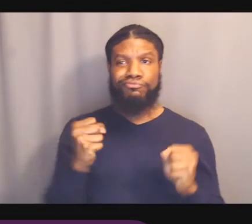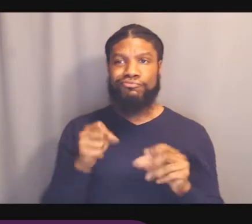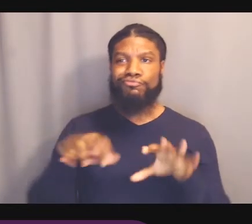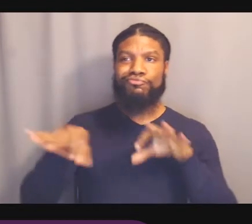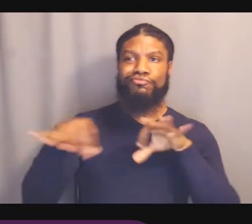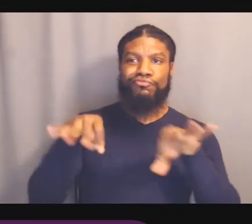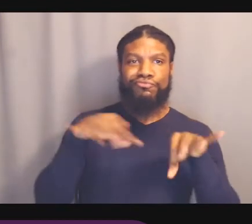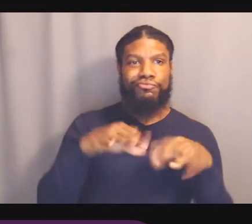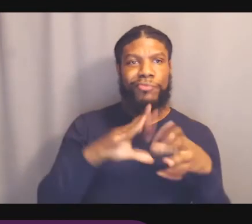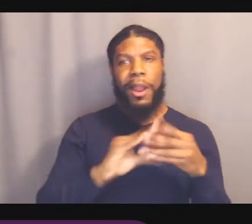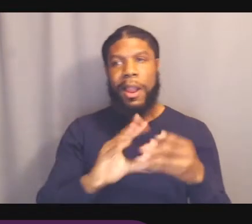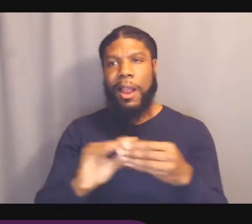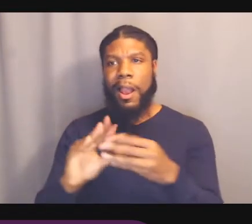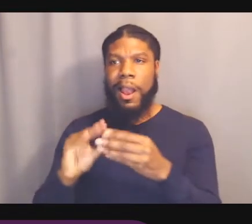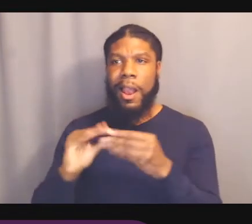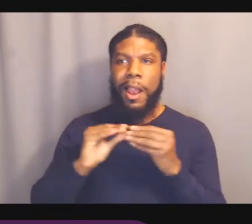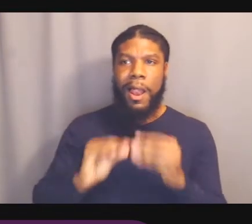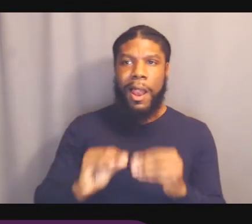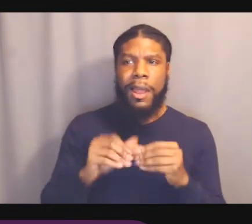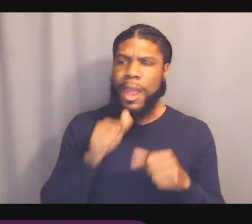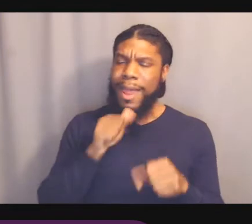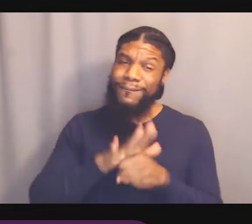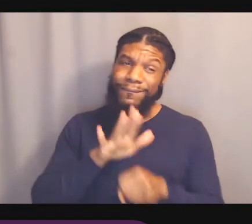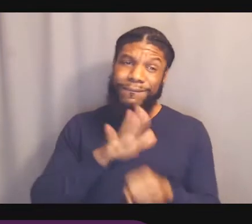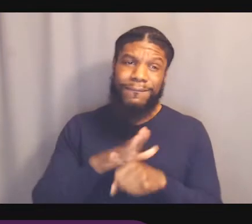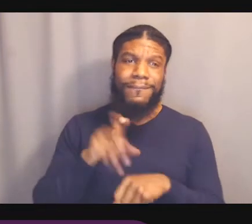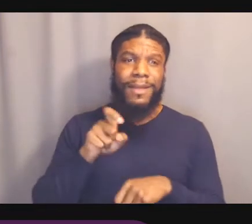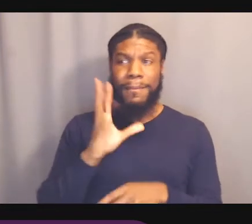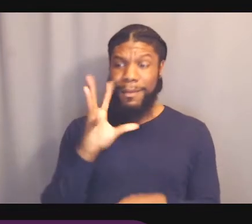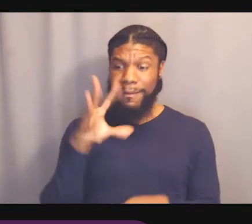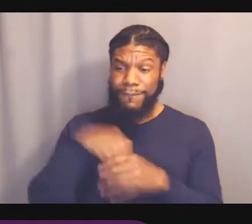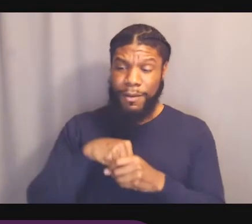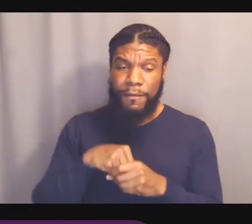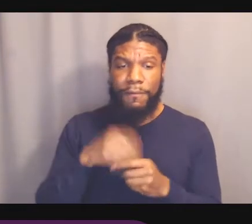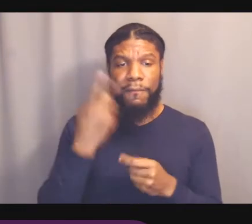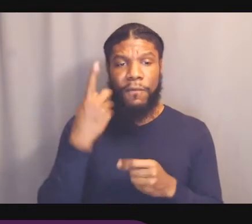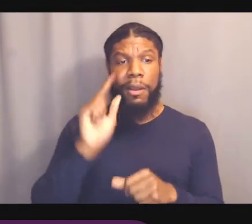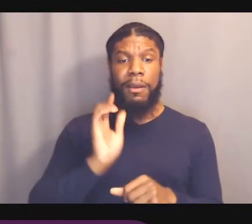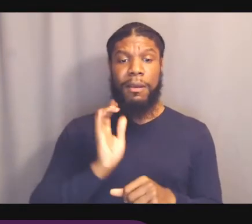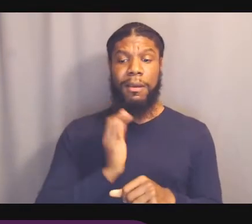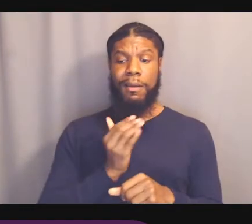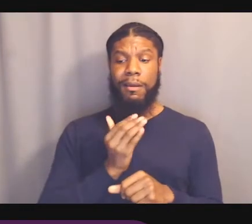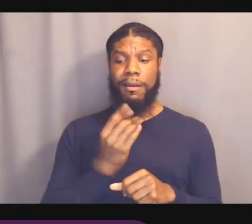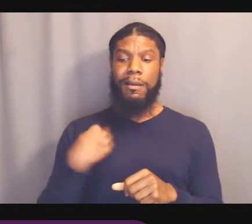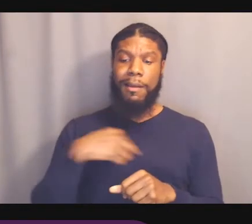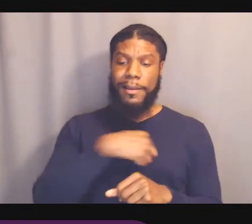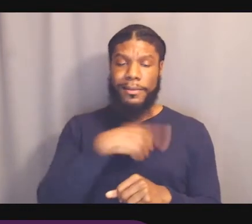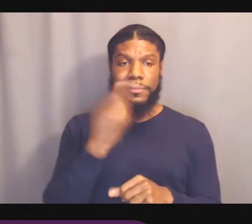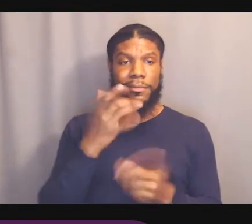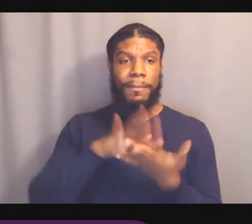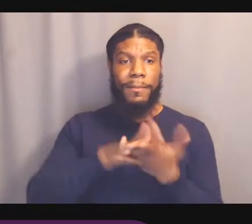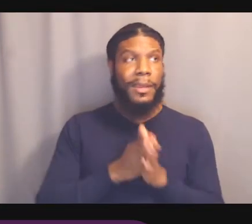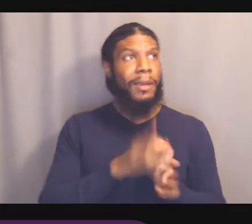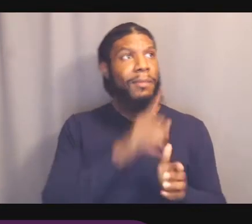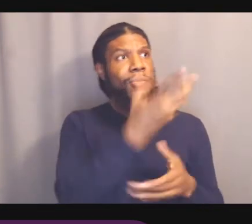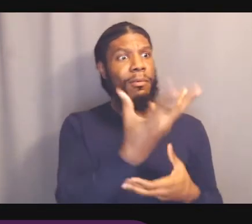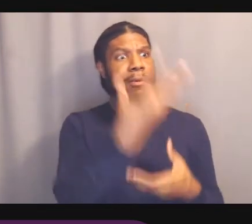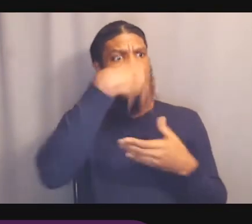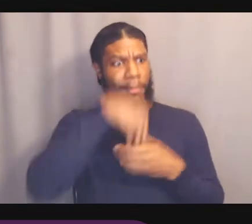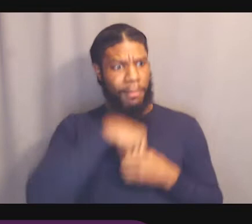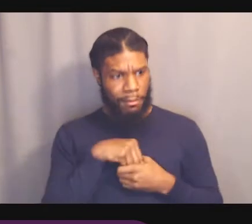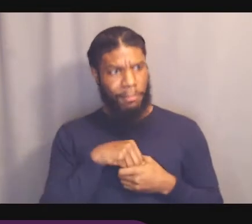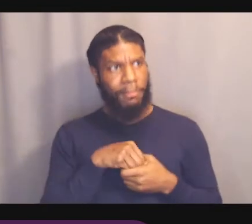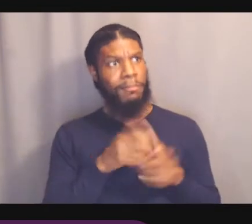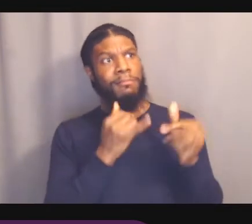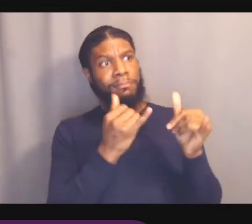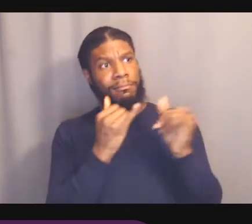to physically engage, for us to lay hands, for us to be the hands and feet of you as we engage